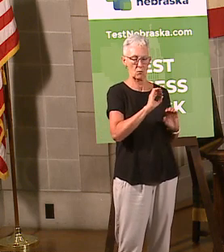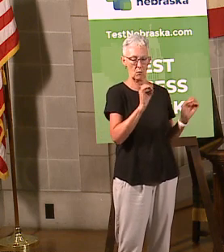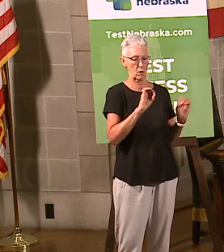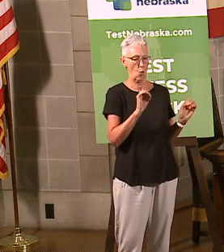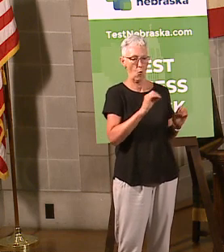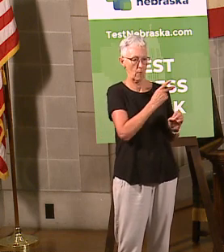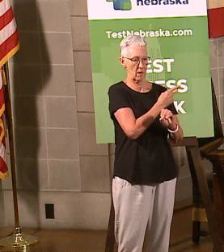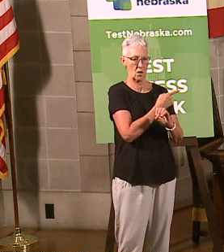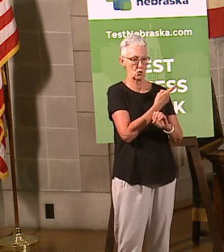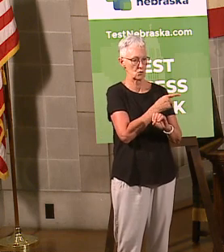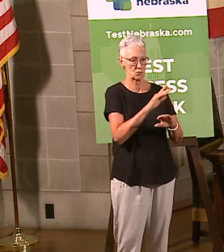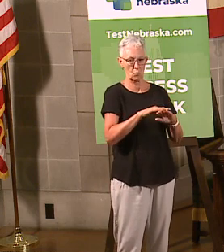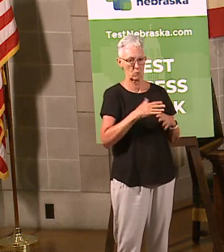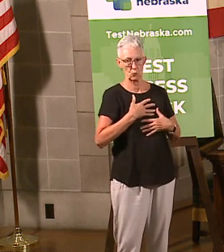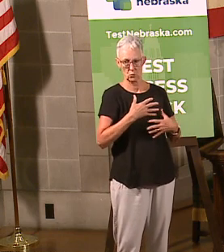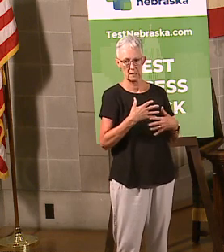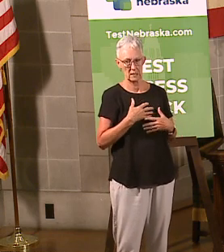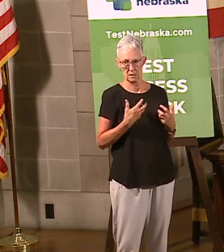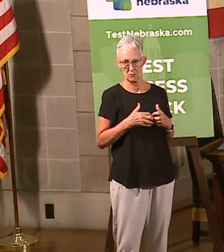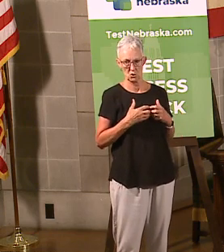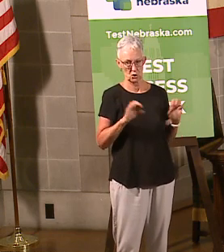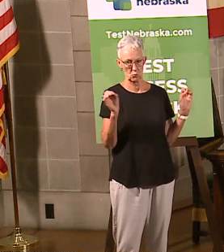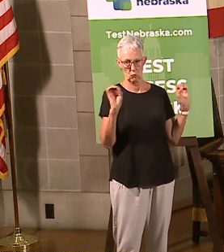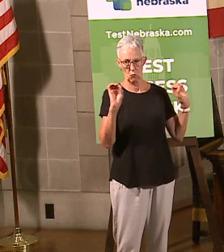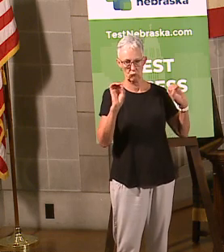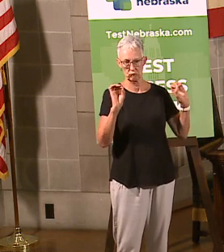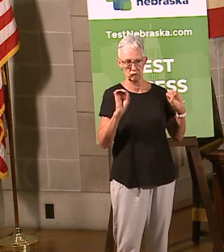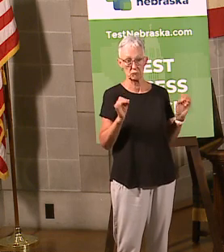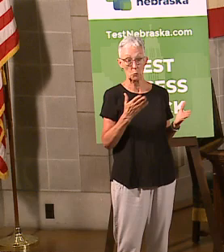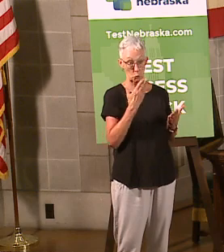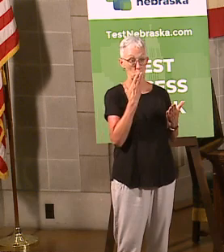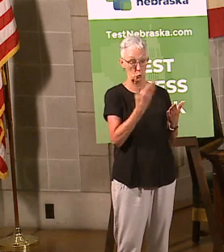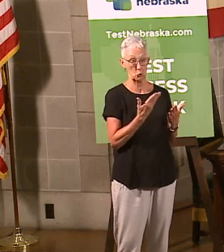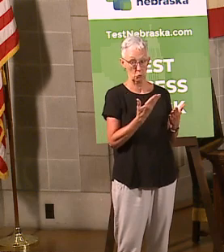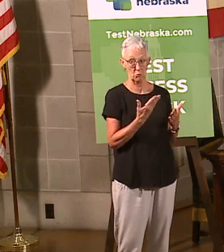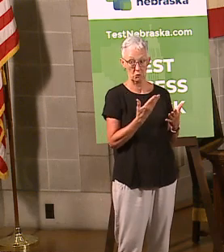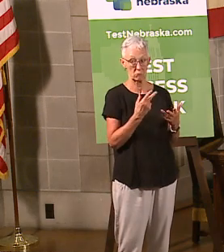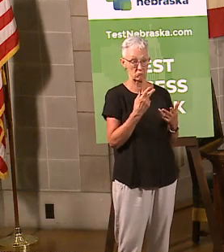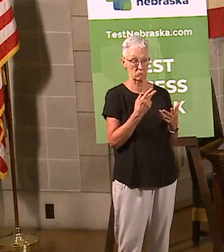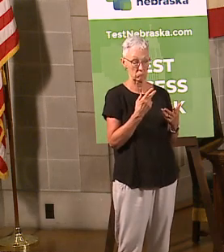anymore. So fairly good numbers overall.